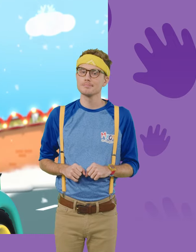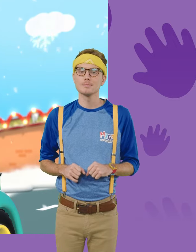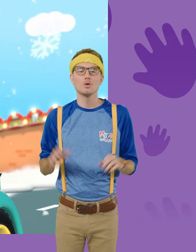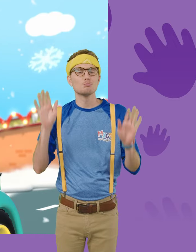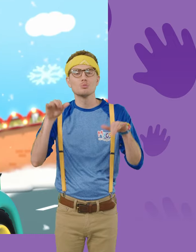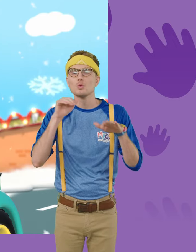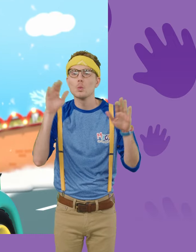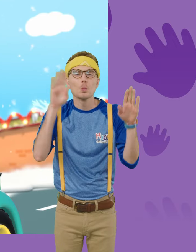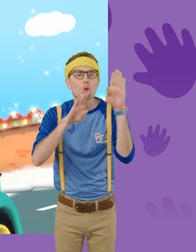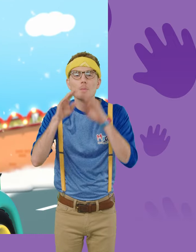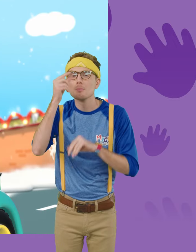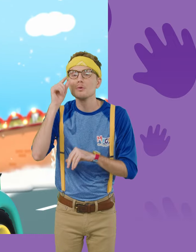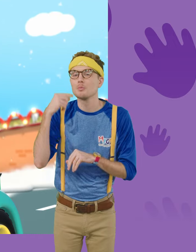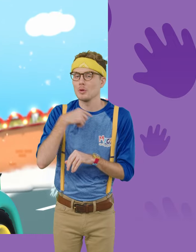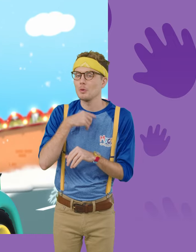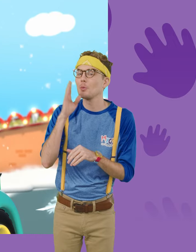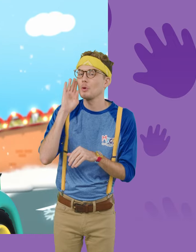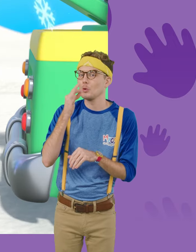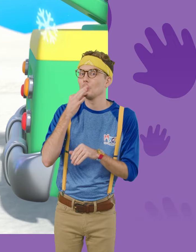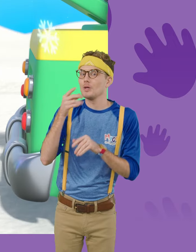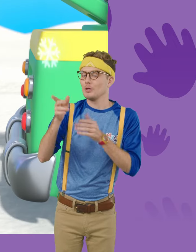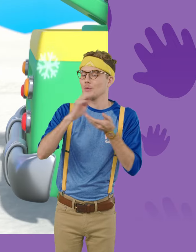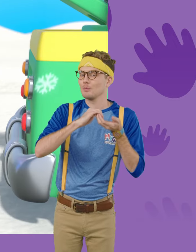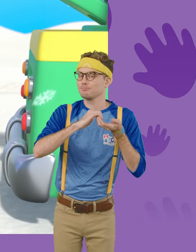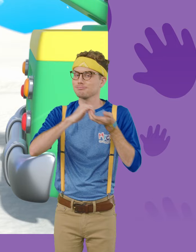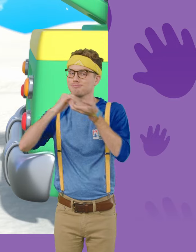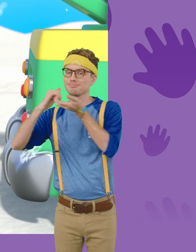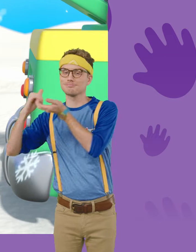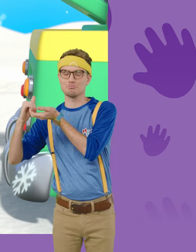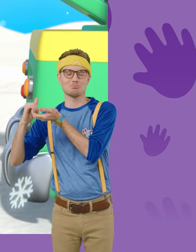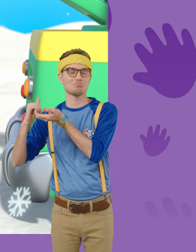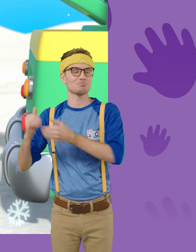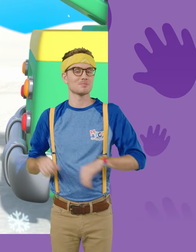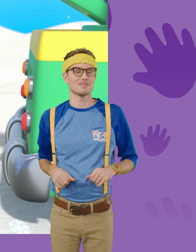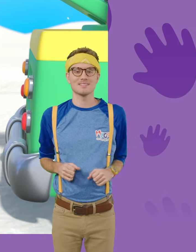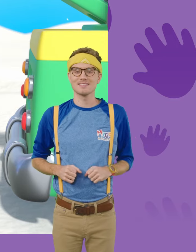Don't worry, Bobby. We'll soon get you unstuck.